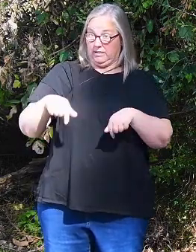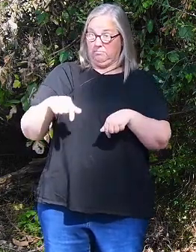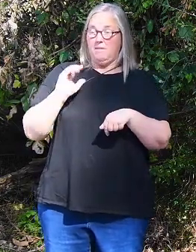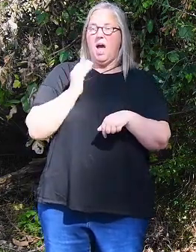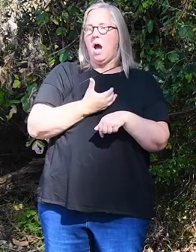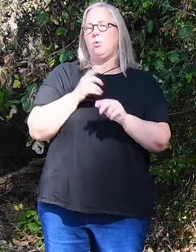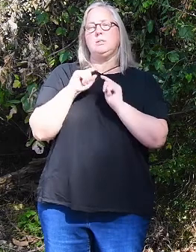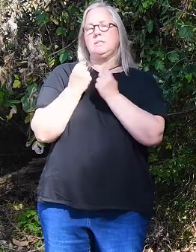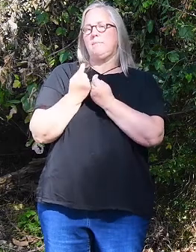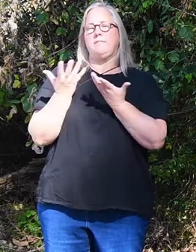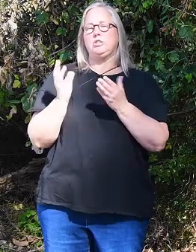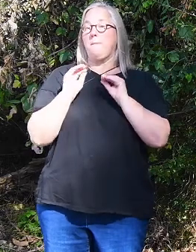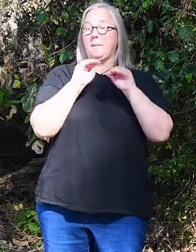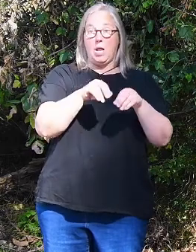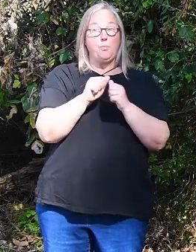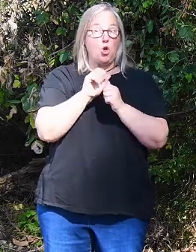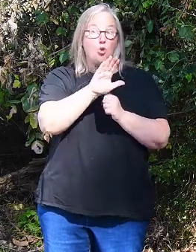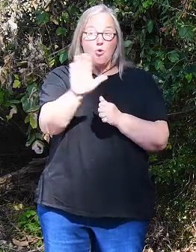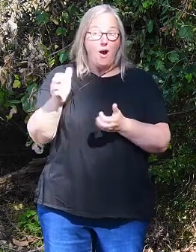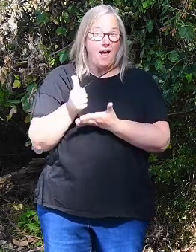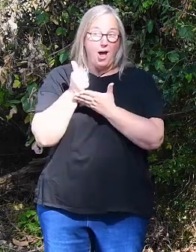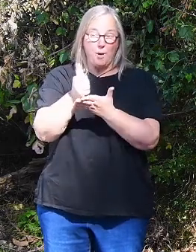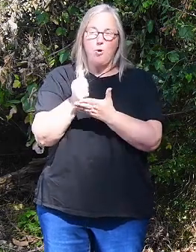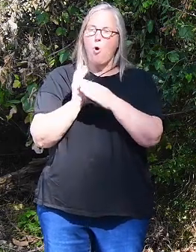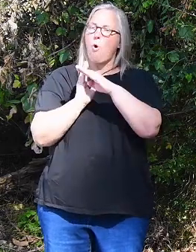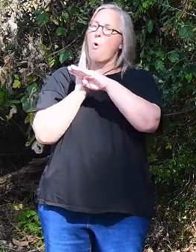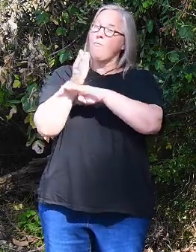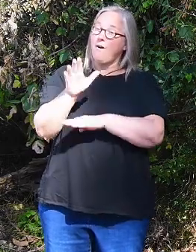has planted, with your help, more than